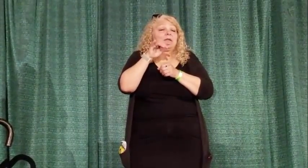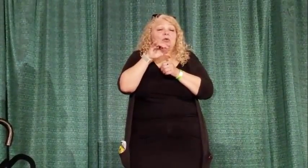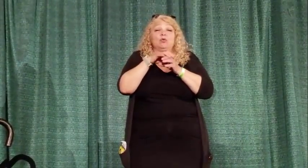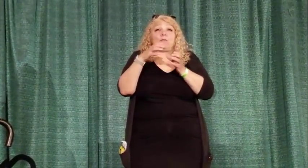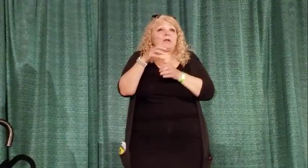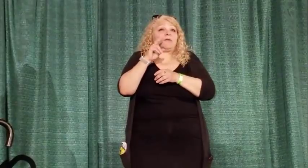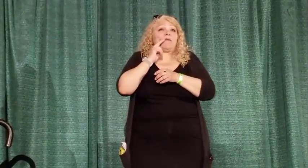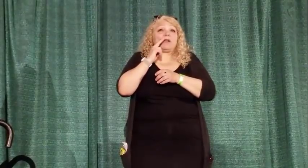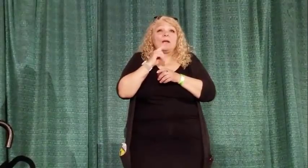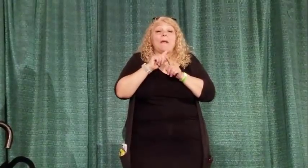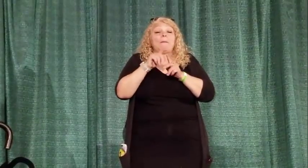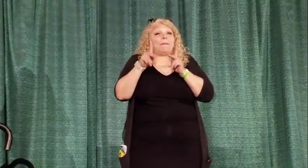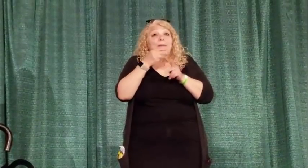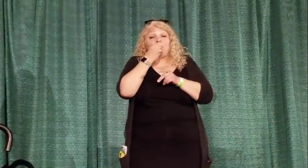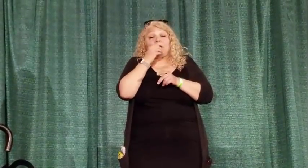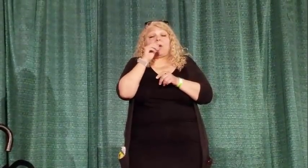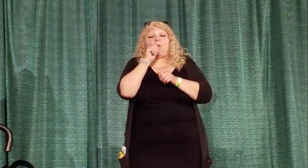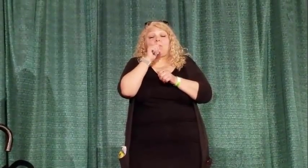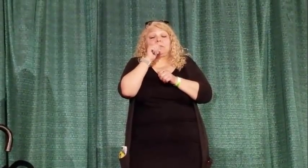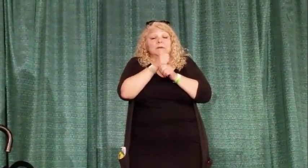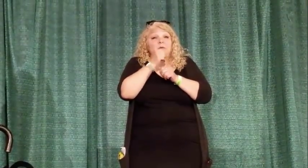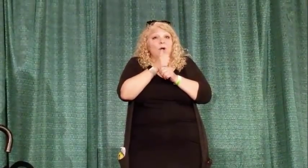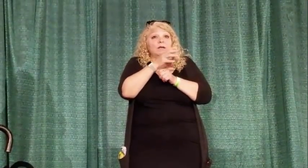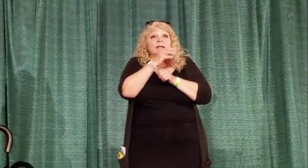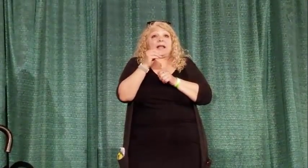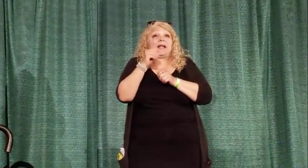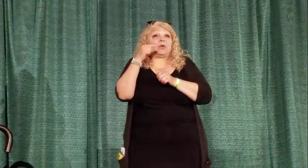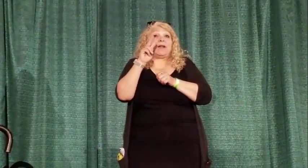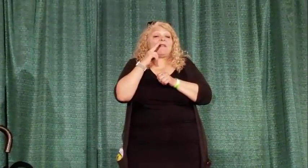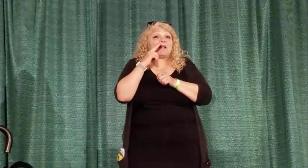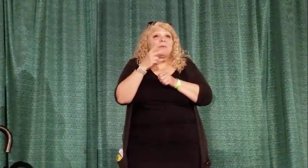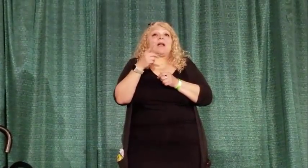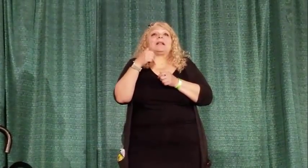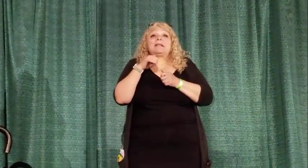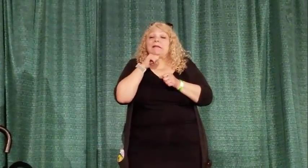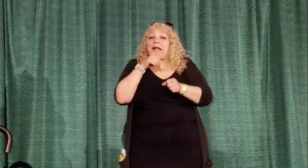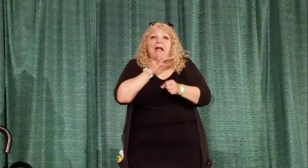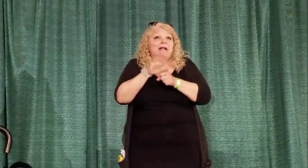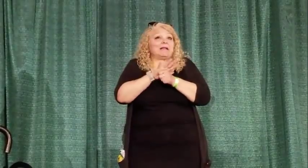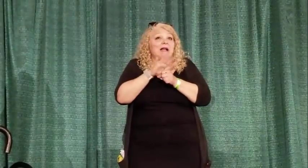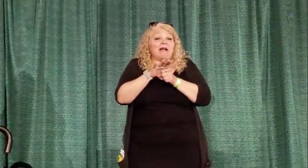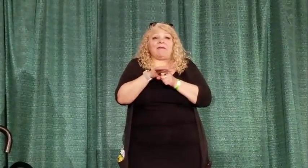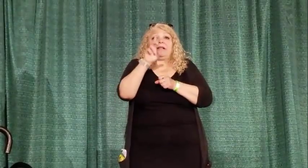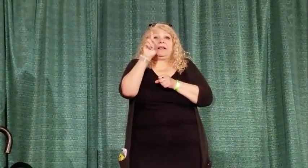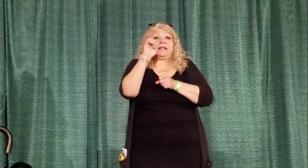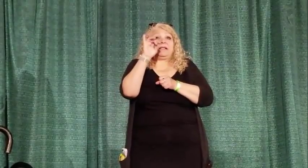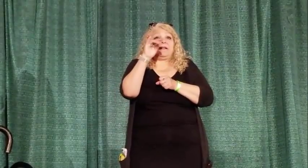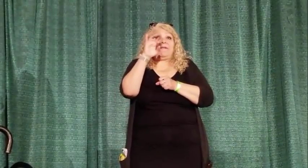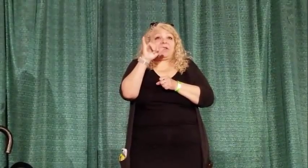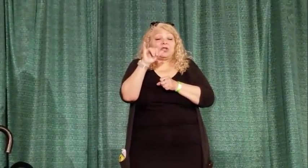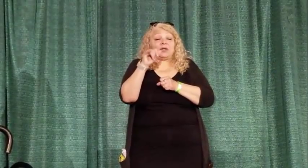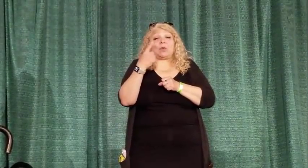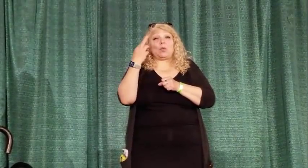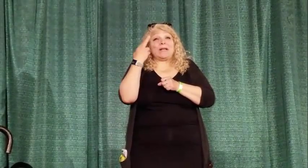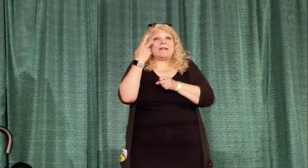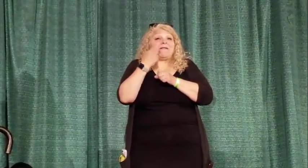that even people eating walnuts and green vegetables still could be deficient. What caused the deficiencies were genetic